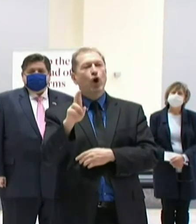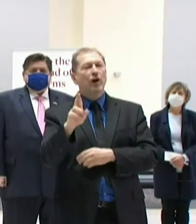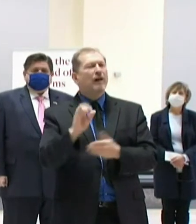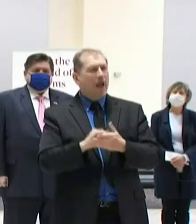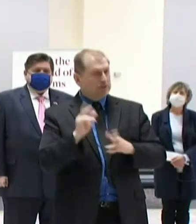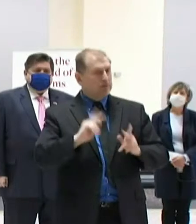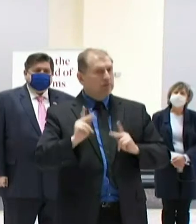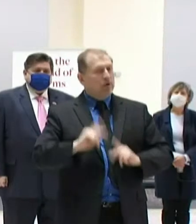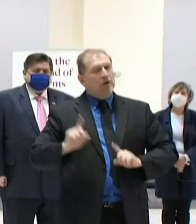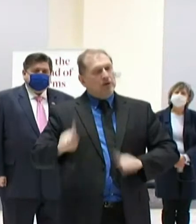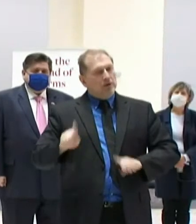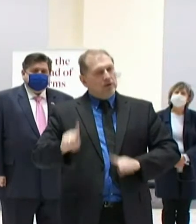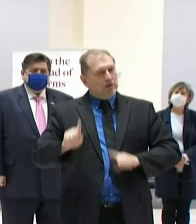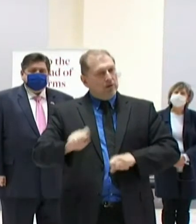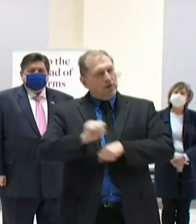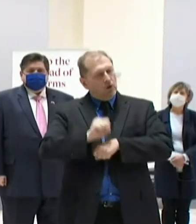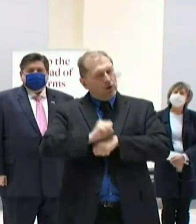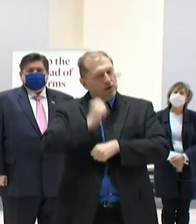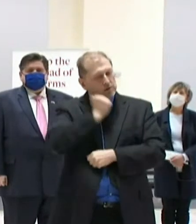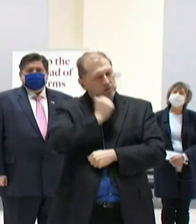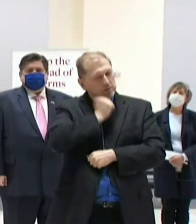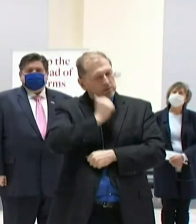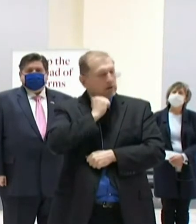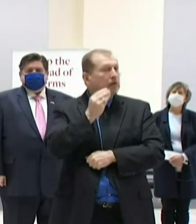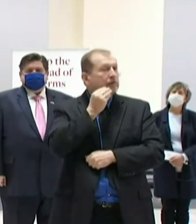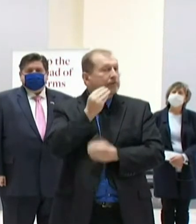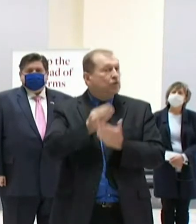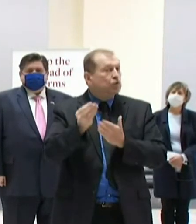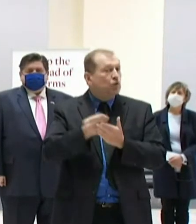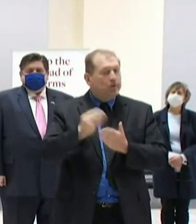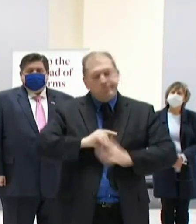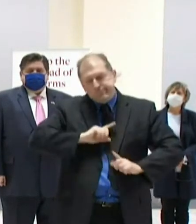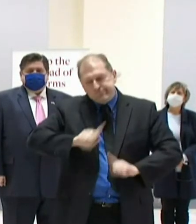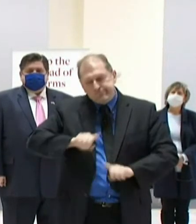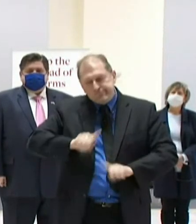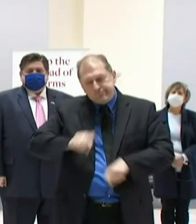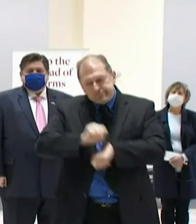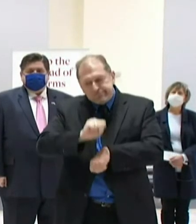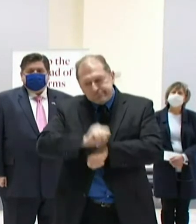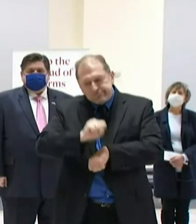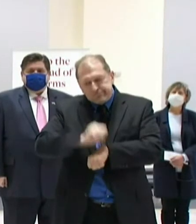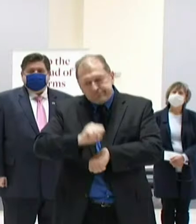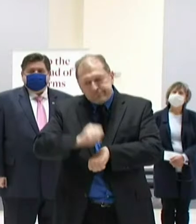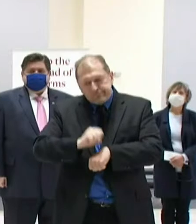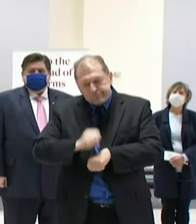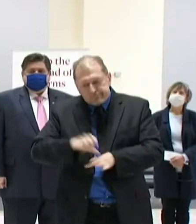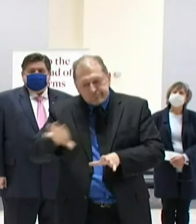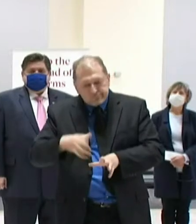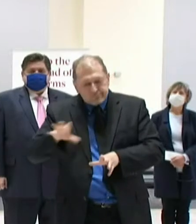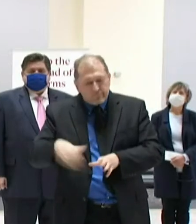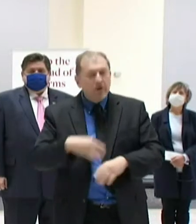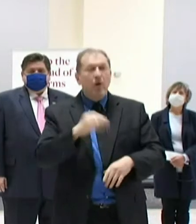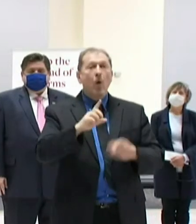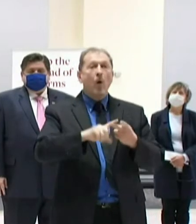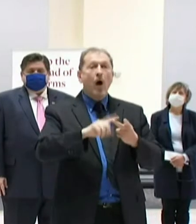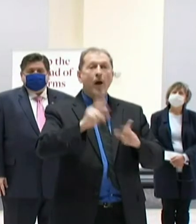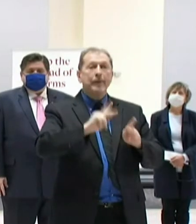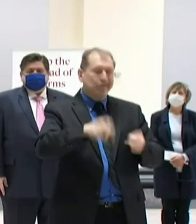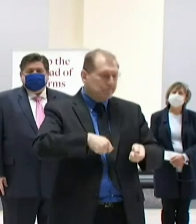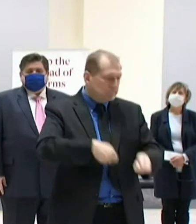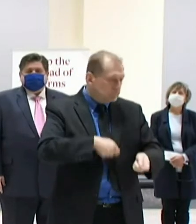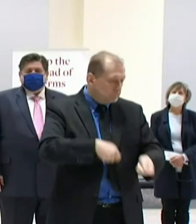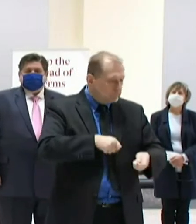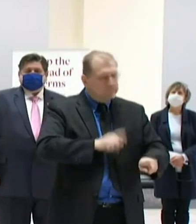to neighborhoods, to their jobs every single day without fail throughout this pandemic. They are the unsung